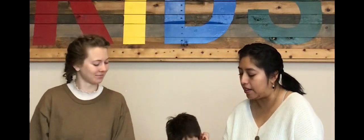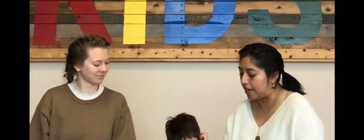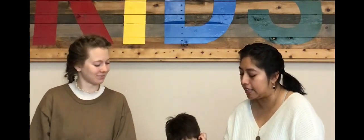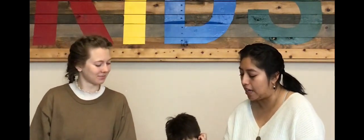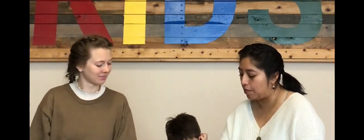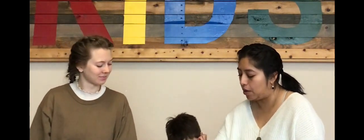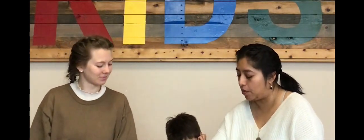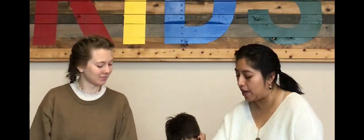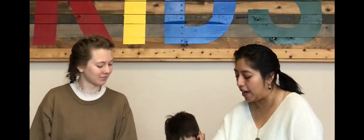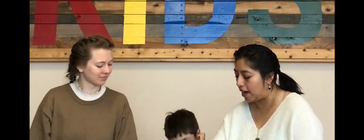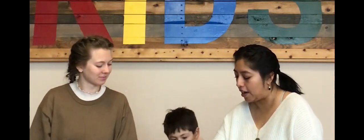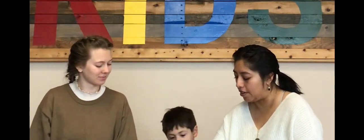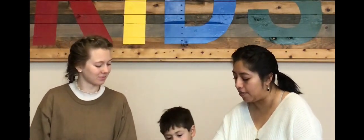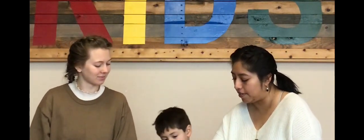Next up, we have